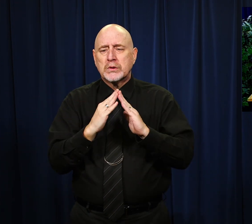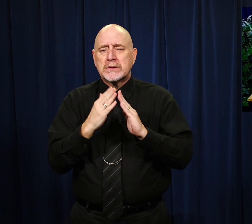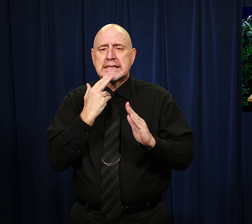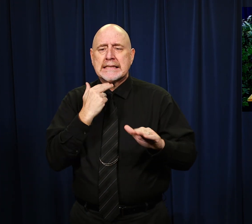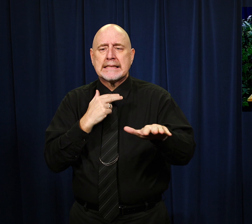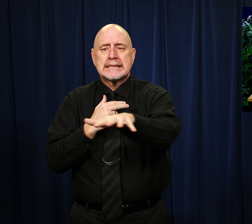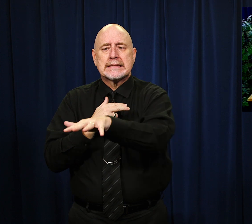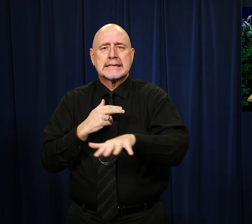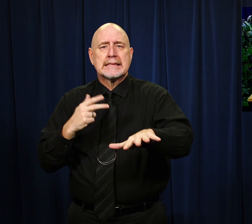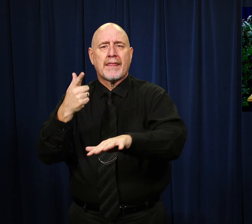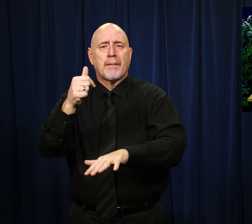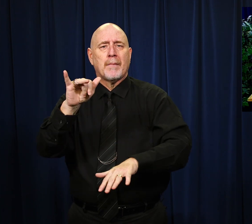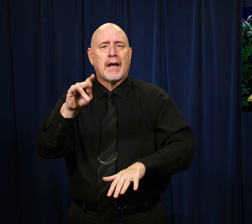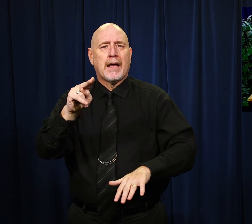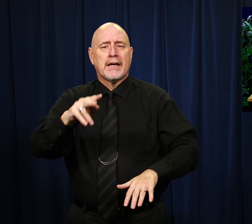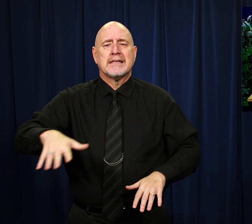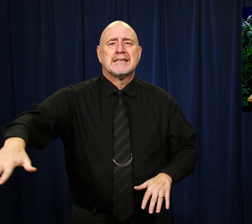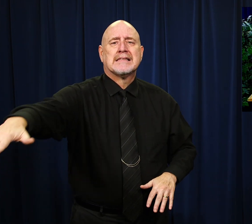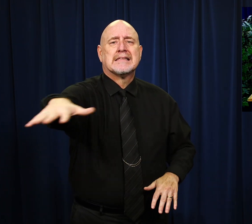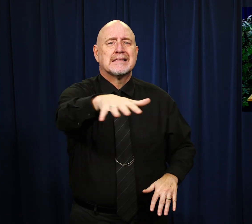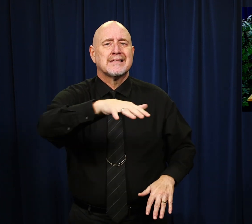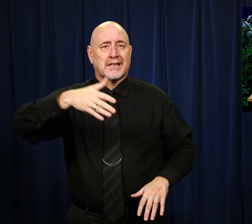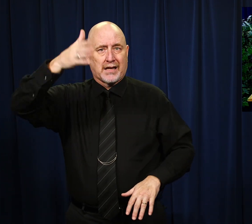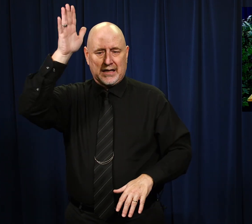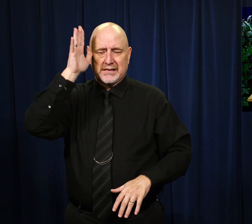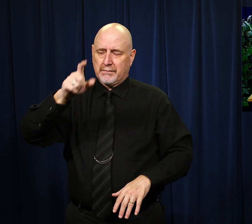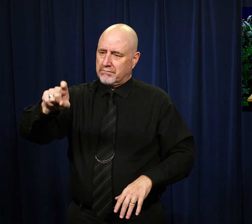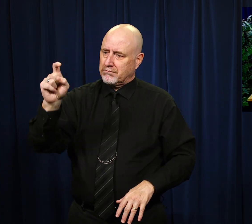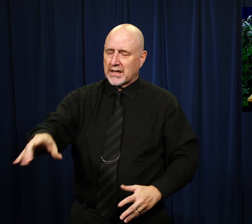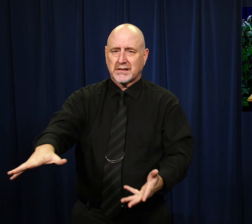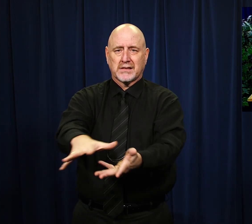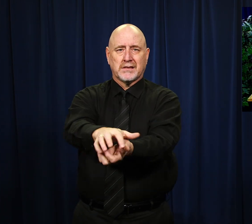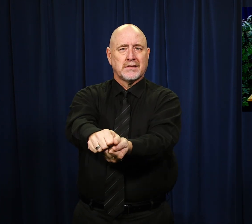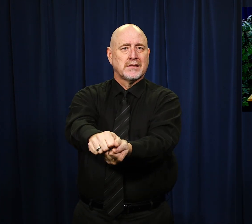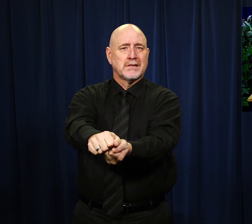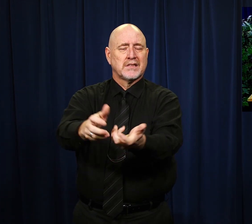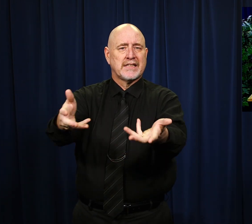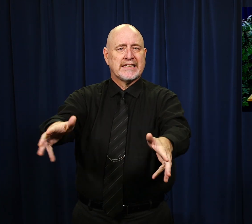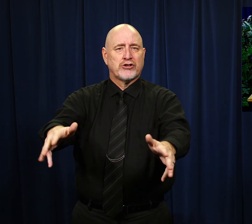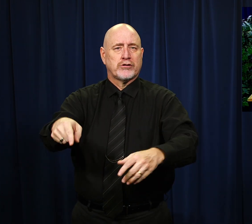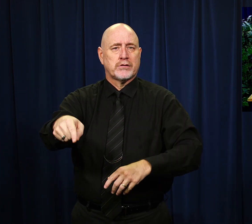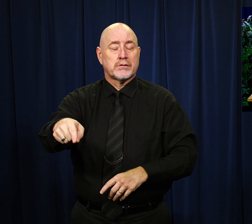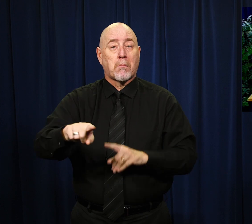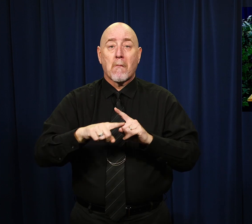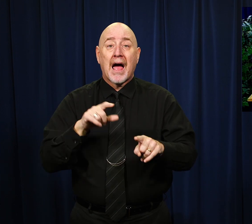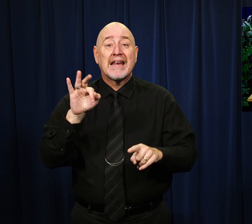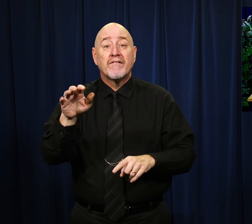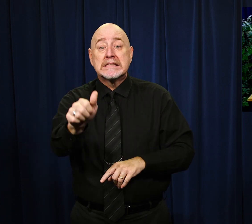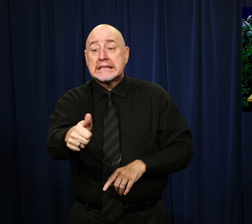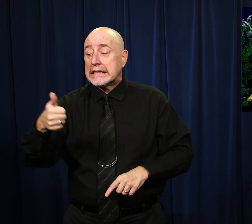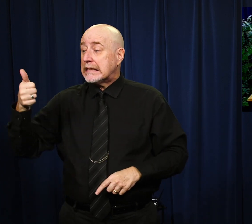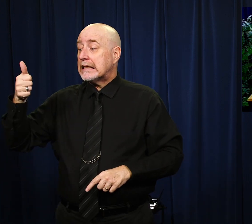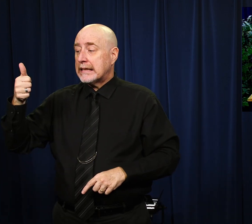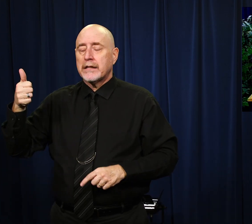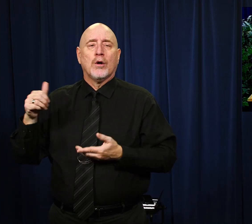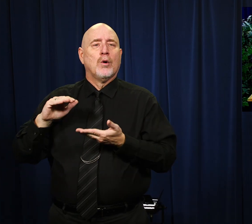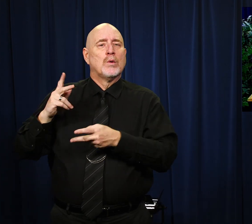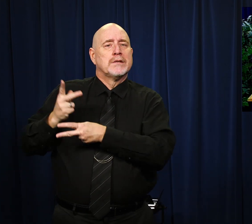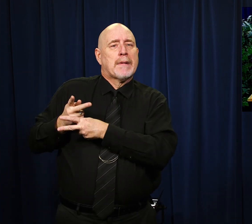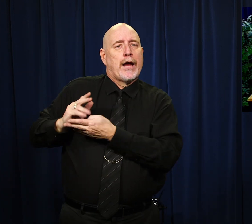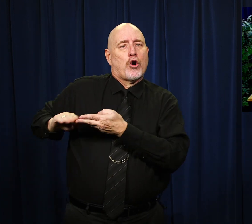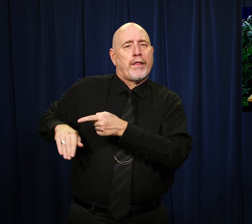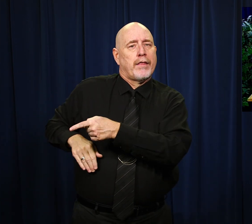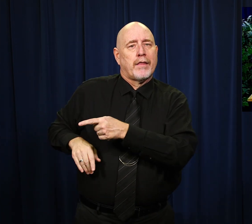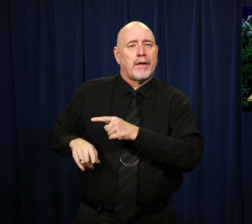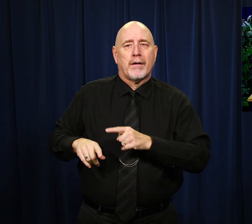in the plain. God says it must come to an end. But if there were 10, he'd spare it.